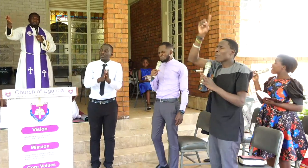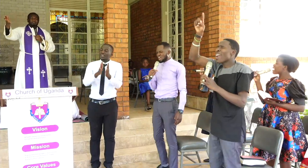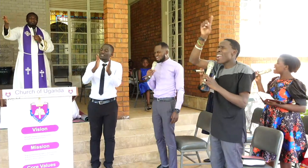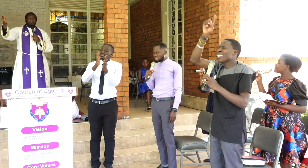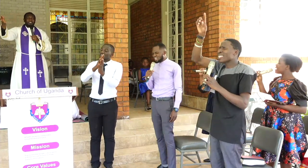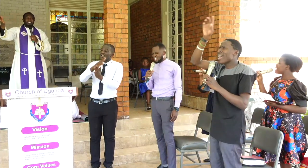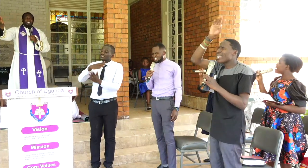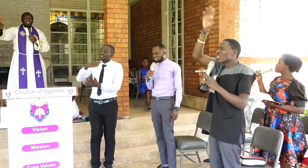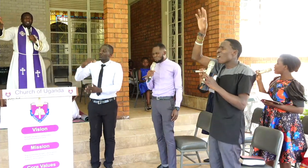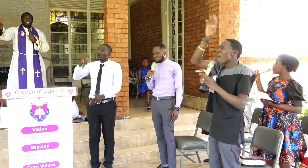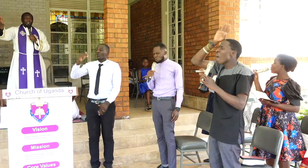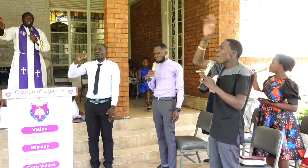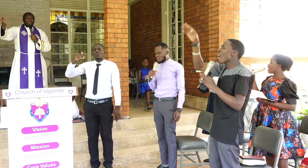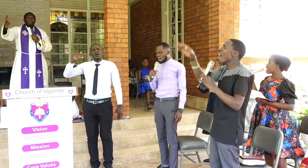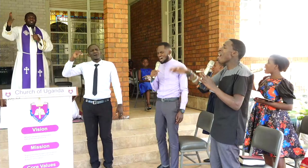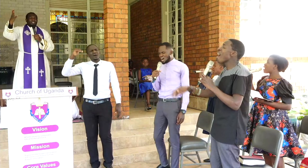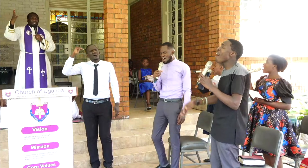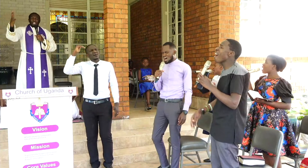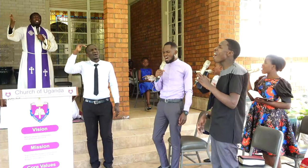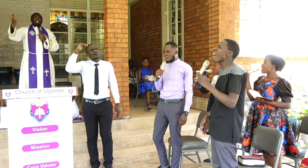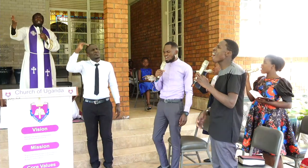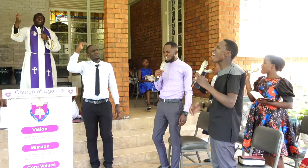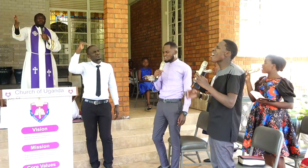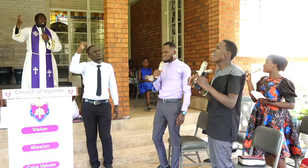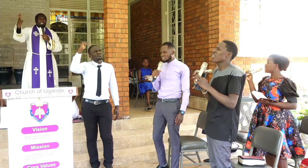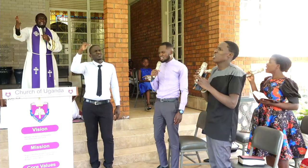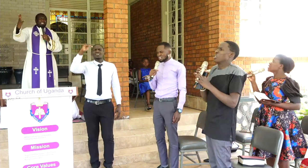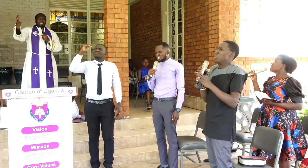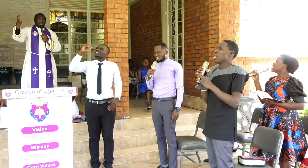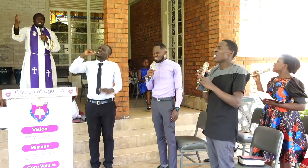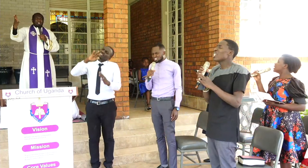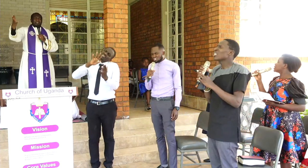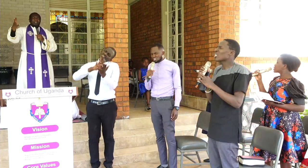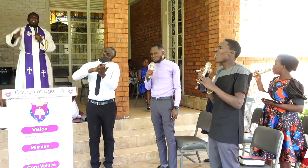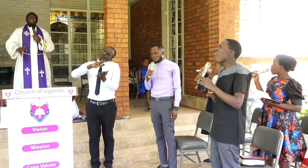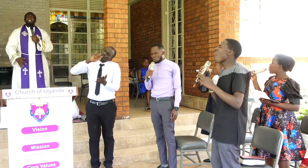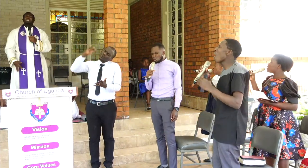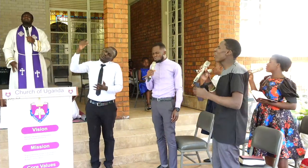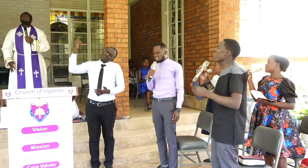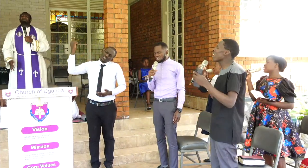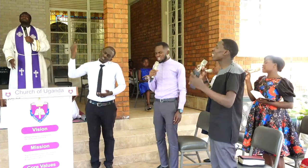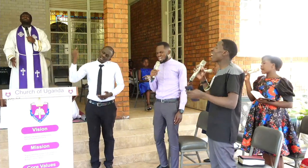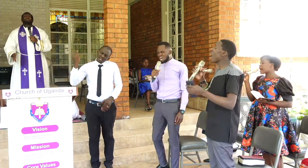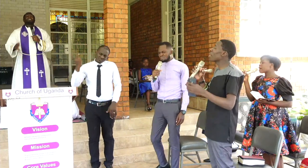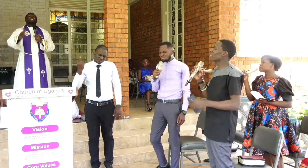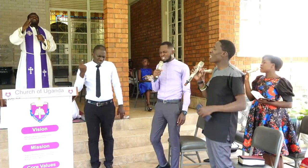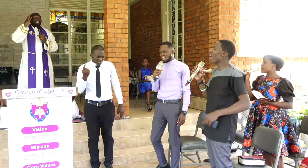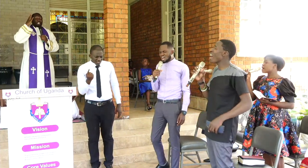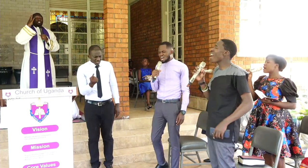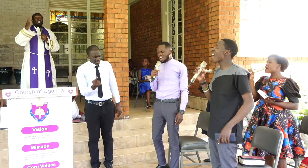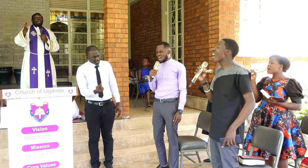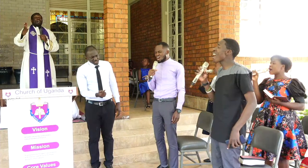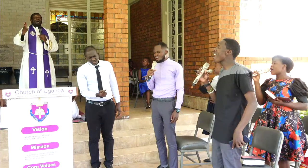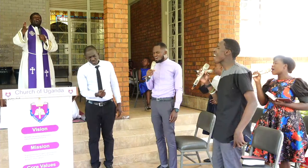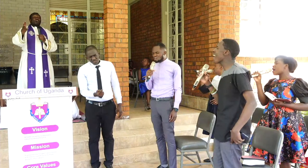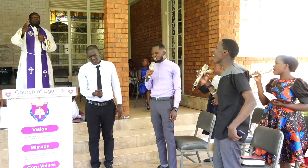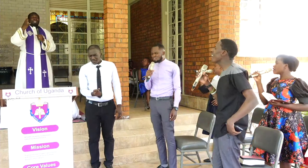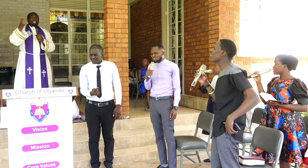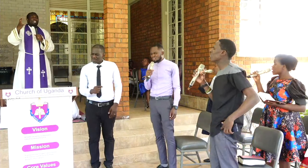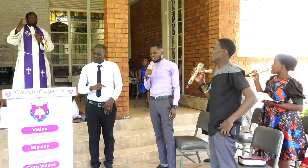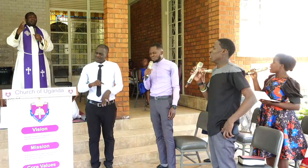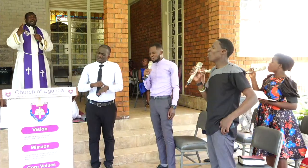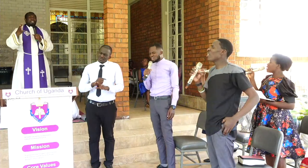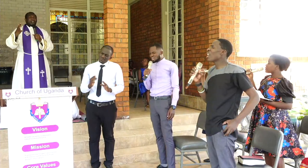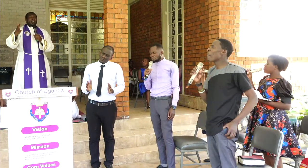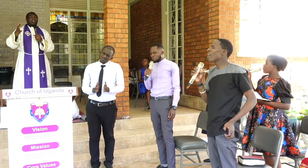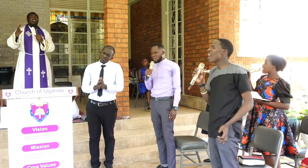the praises go up. His glory in Tanzania. His glory comes down. His glory